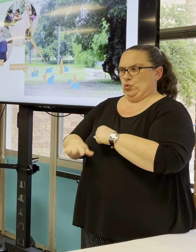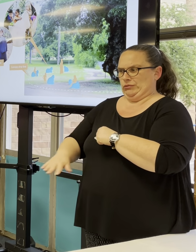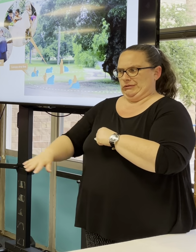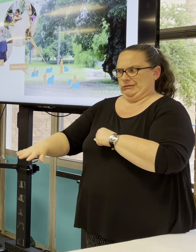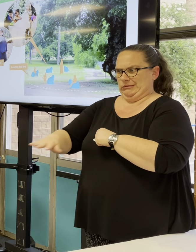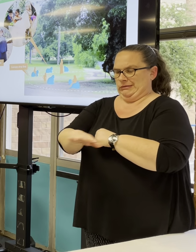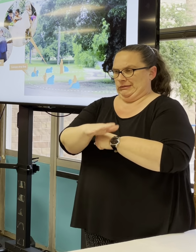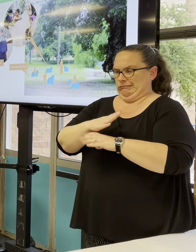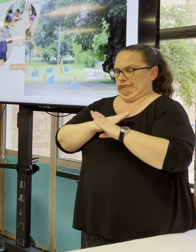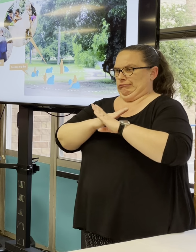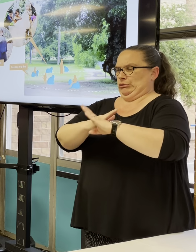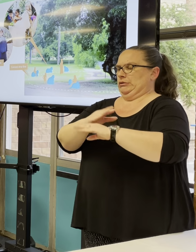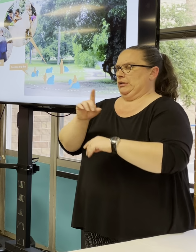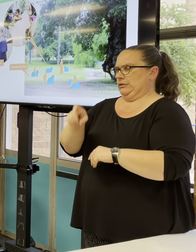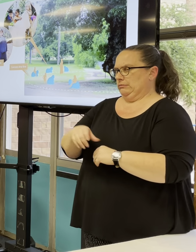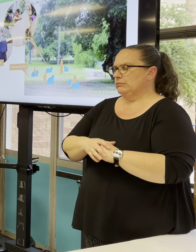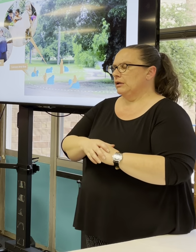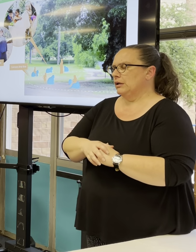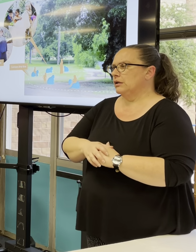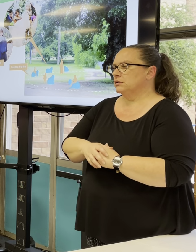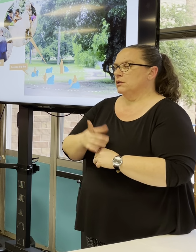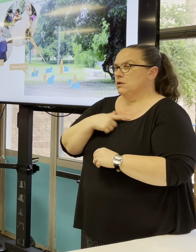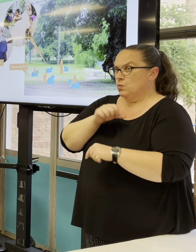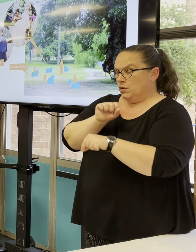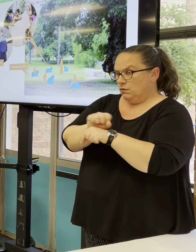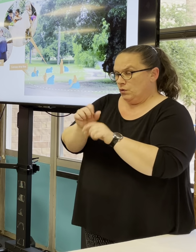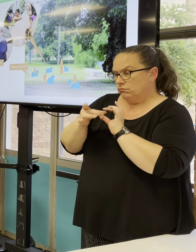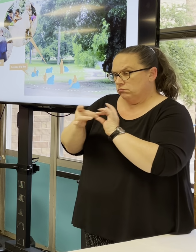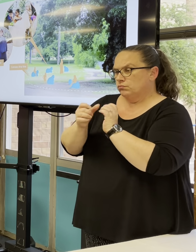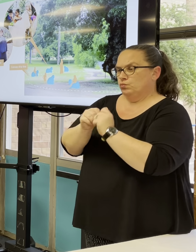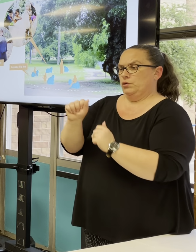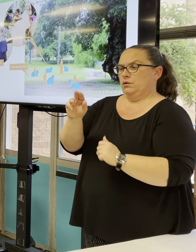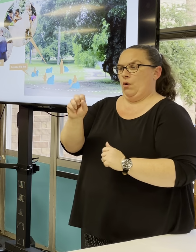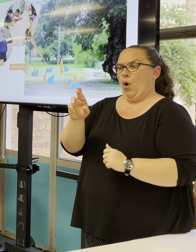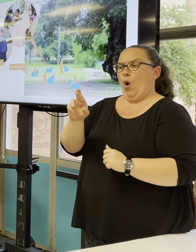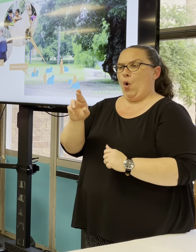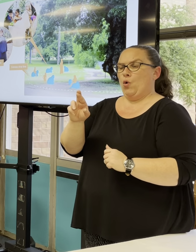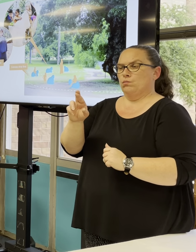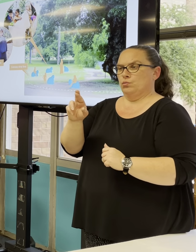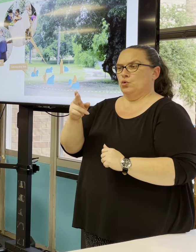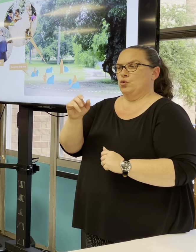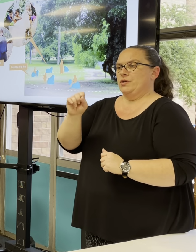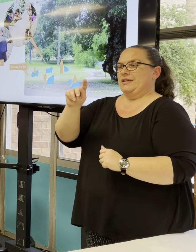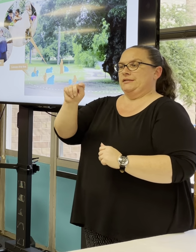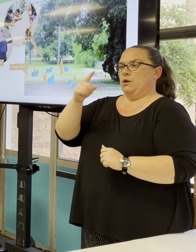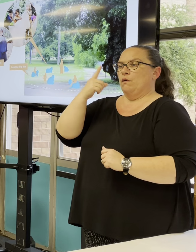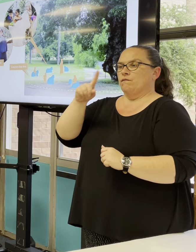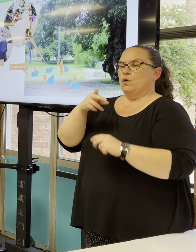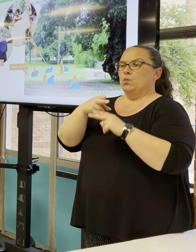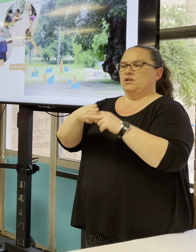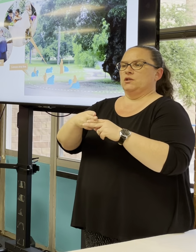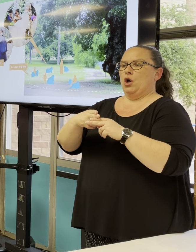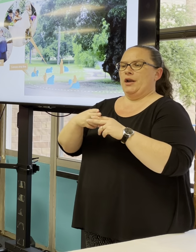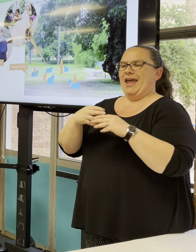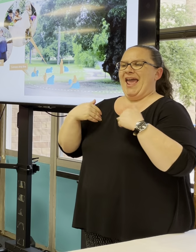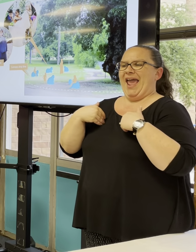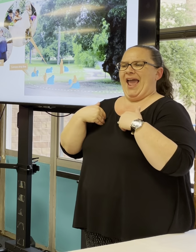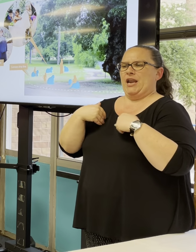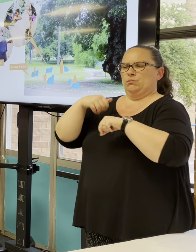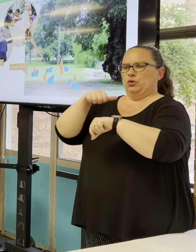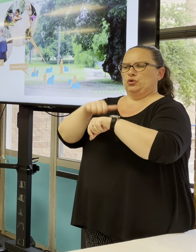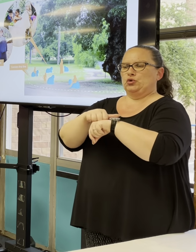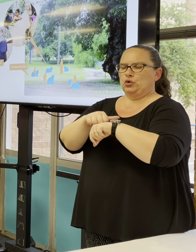idea of being able to work with arborists to carefully integrate what we're calling animal stones, which are just stones where you can kind